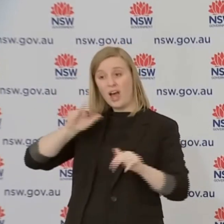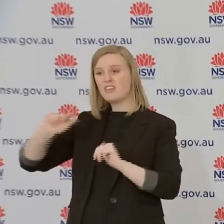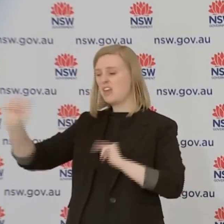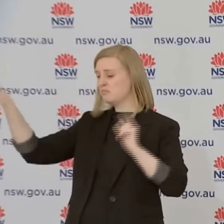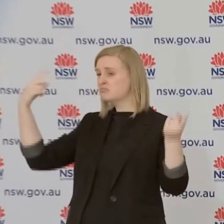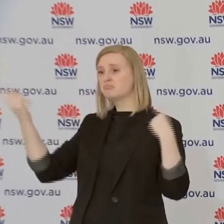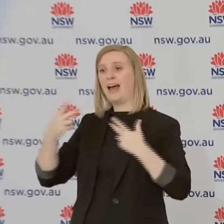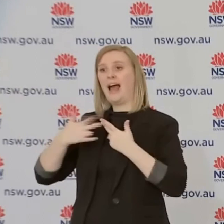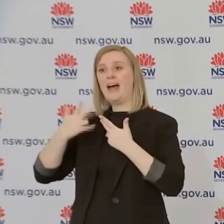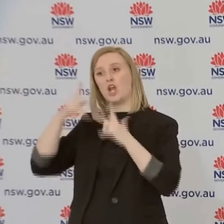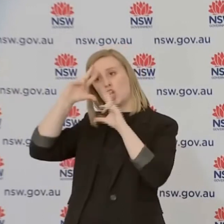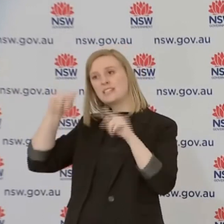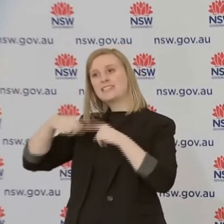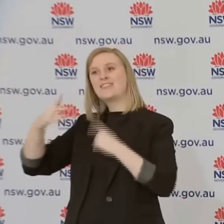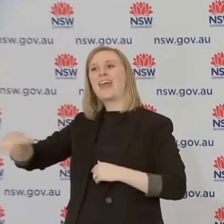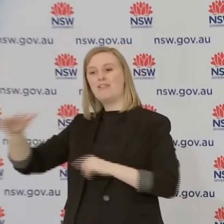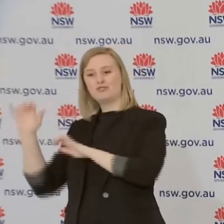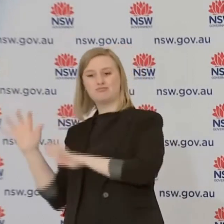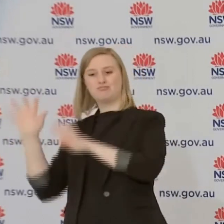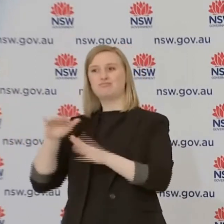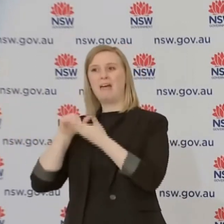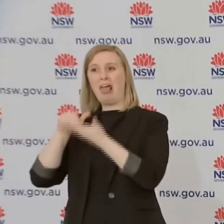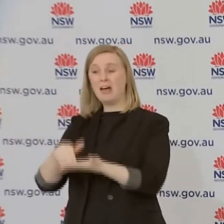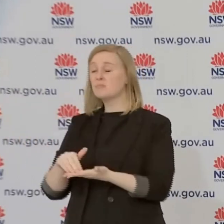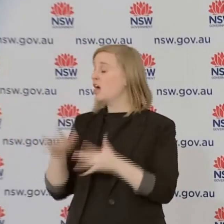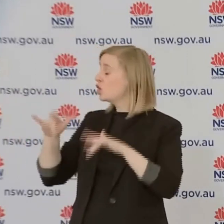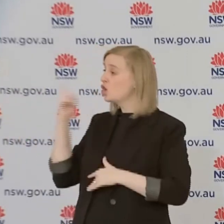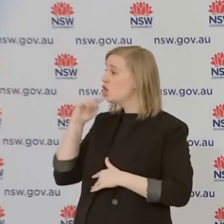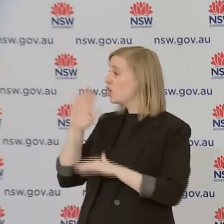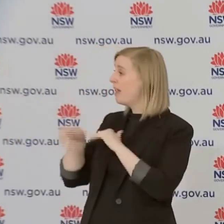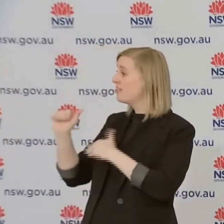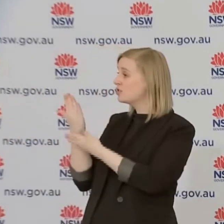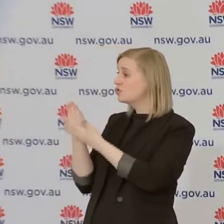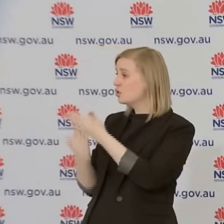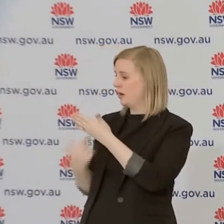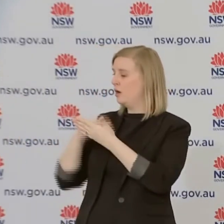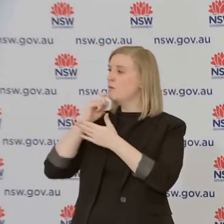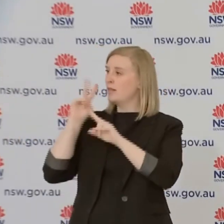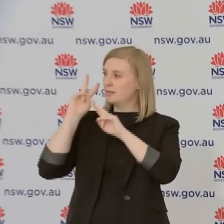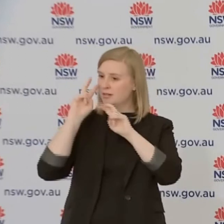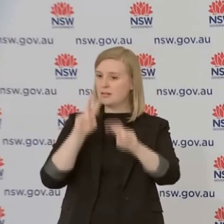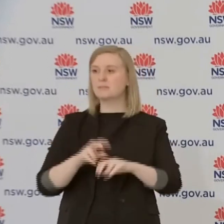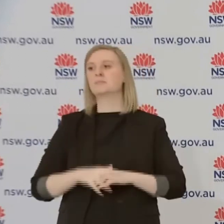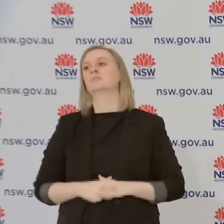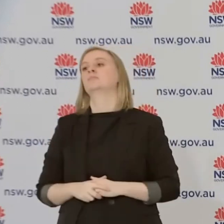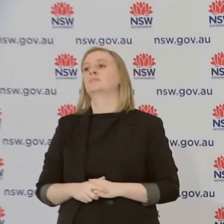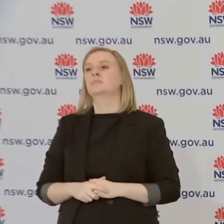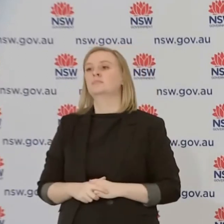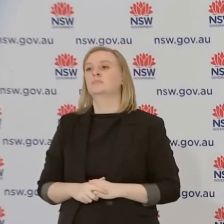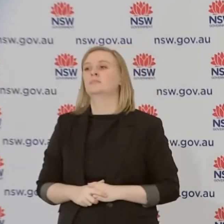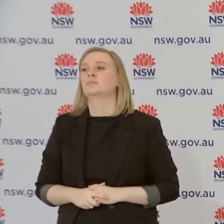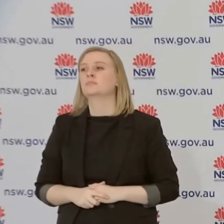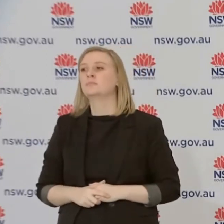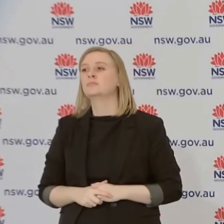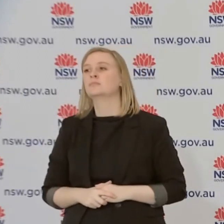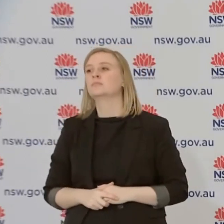haven't heard that, Alex. If I hear it, I'll come back and let you know, and I'll ring you personally. Sorry, Andrew. I said Ashley. The